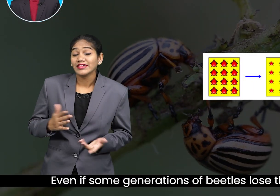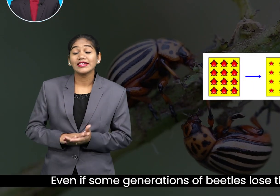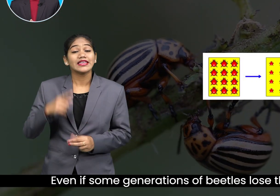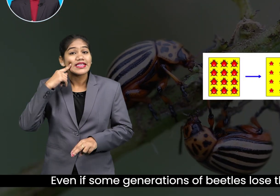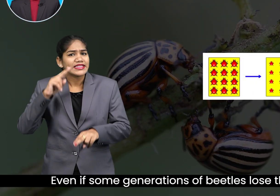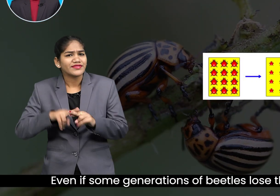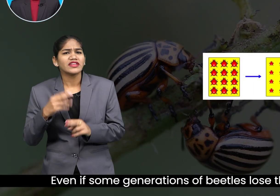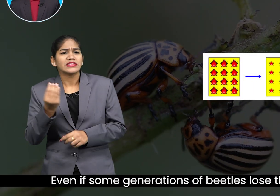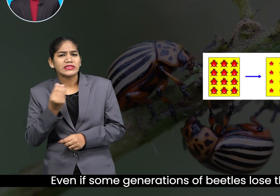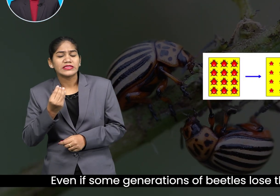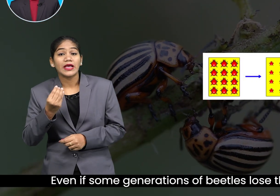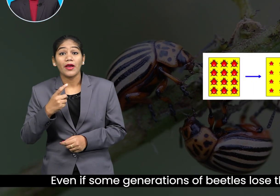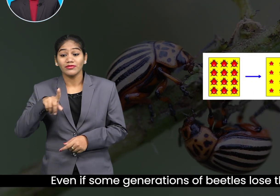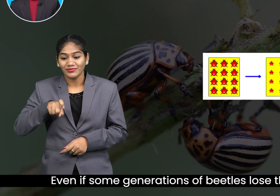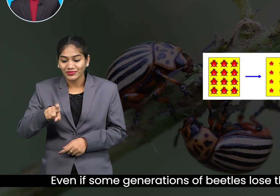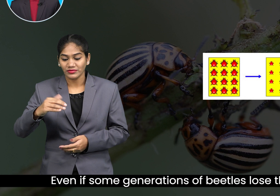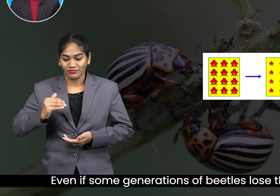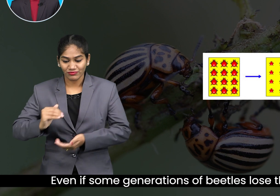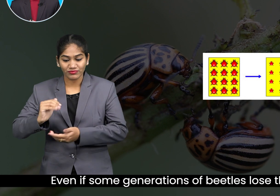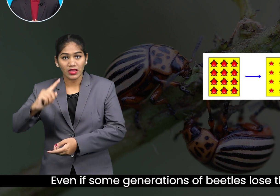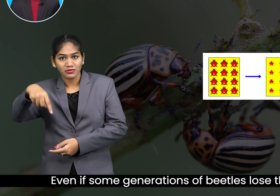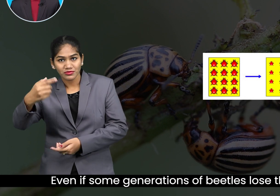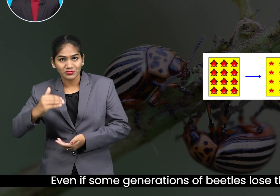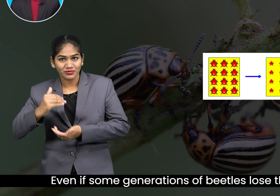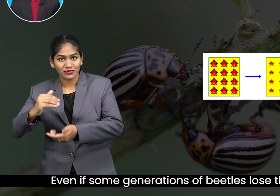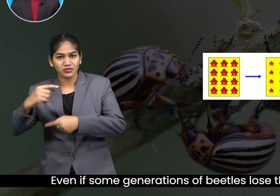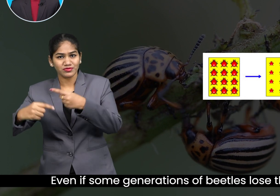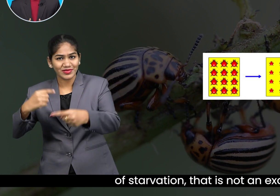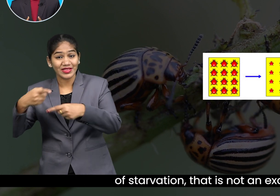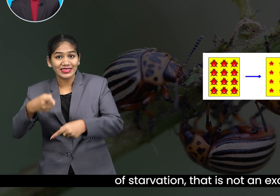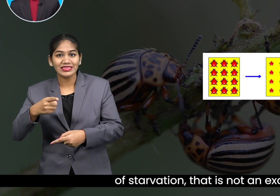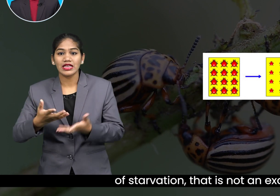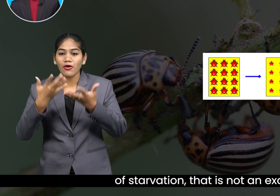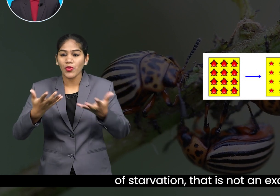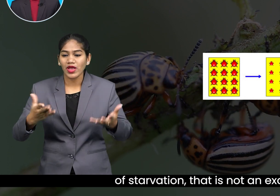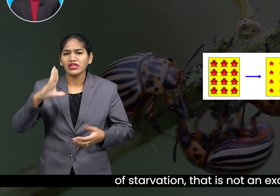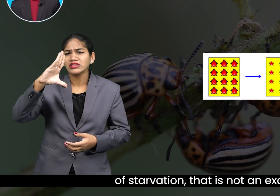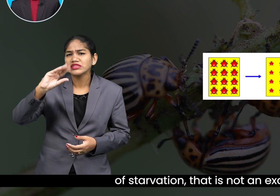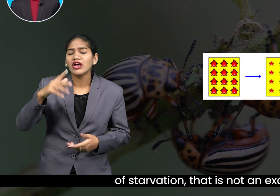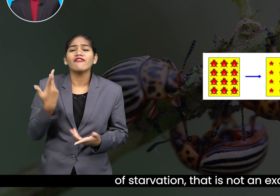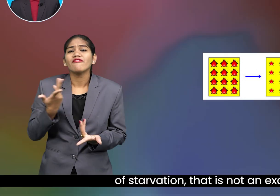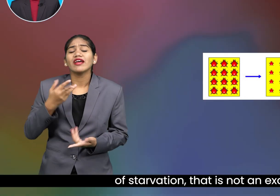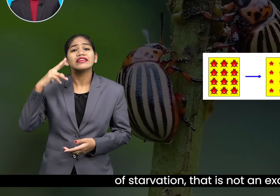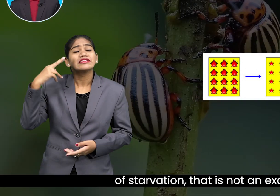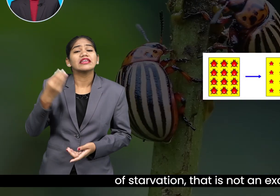Even if some generations of beetles lose their weight because of starvation,